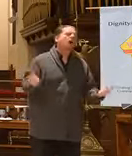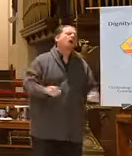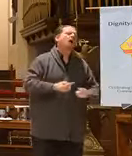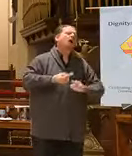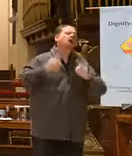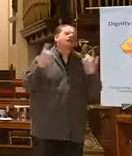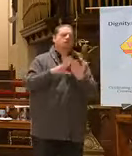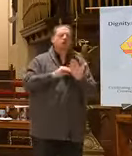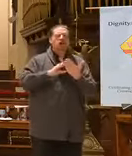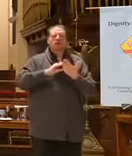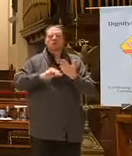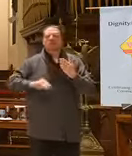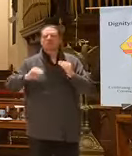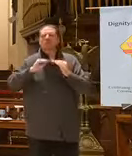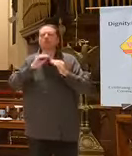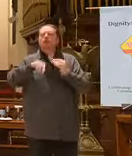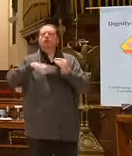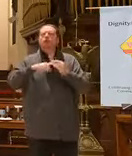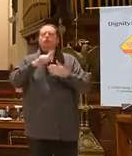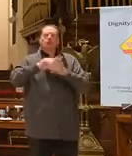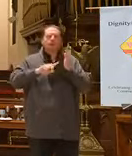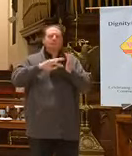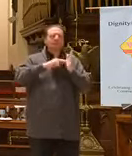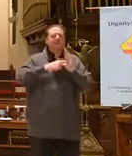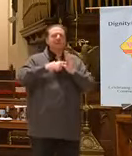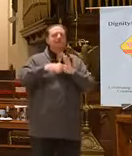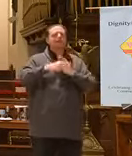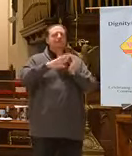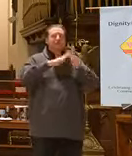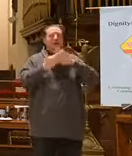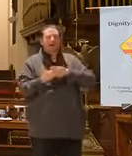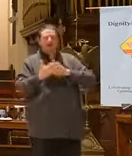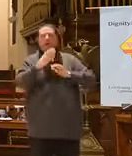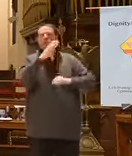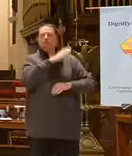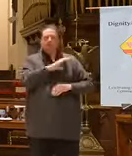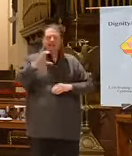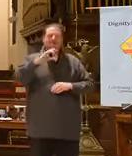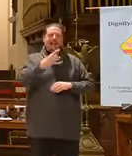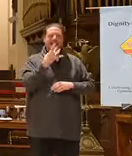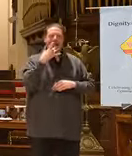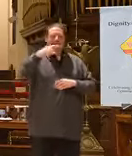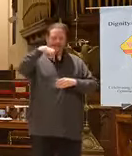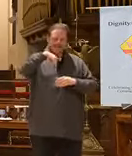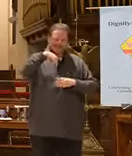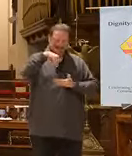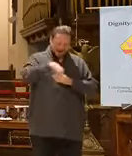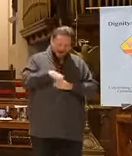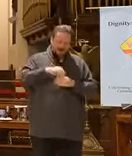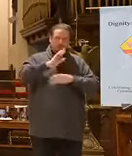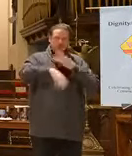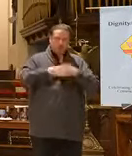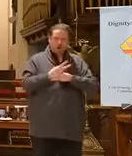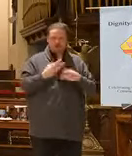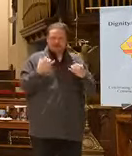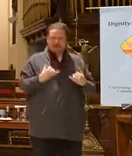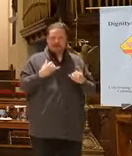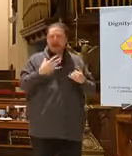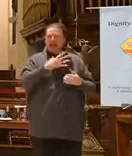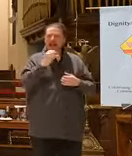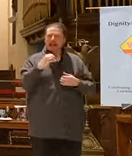learning more about what it means to be Christ's light in this world and to let our